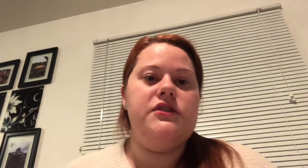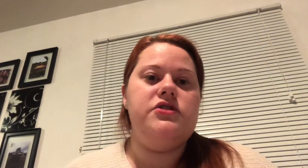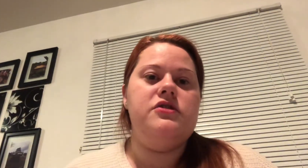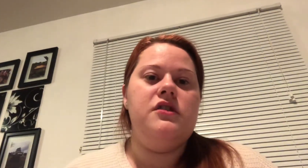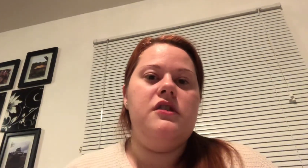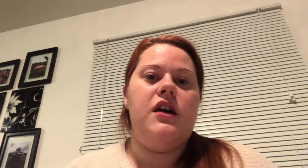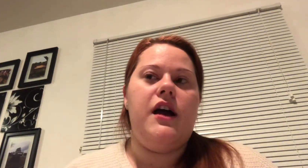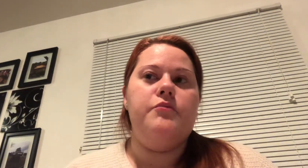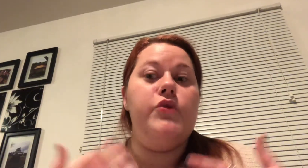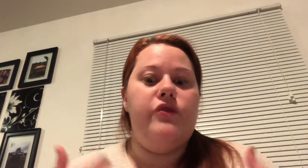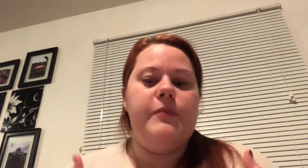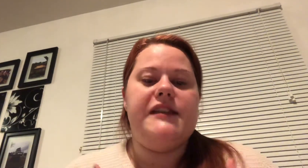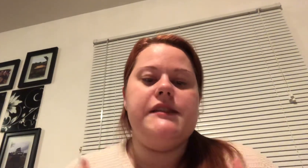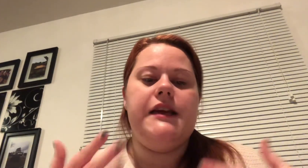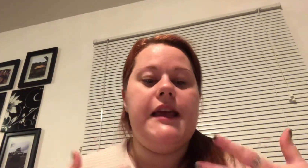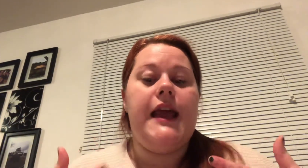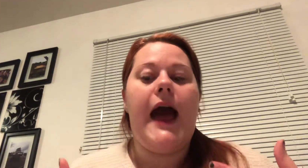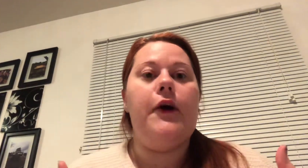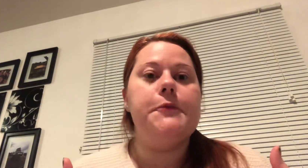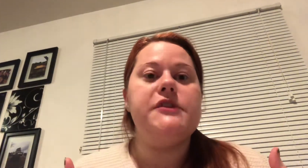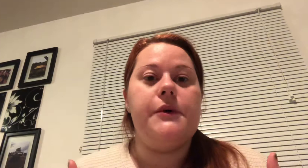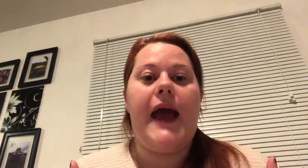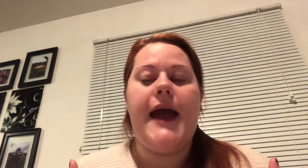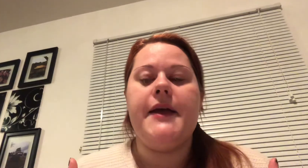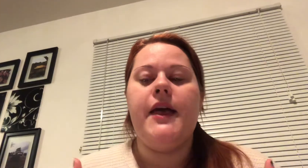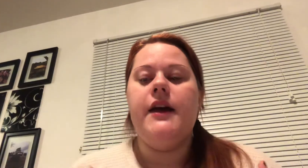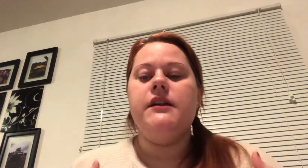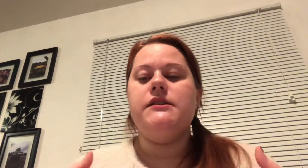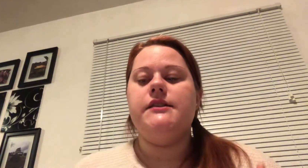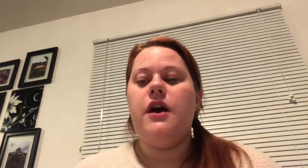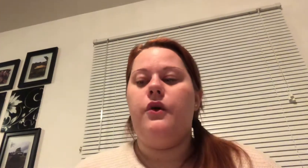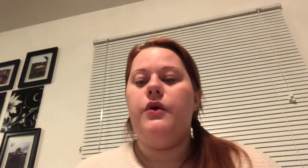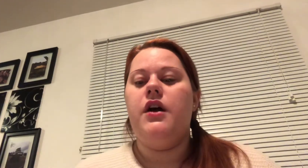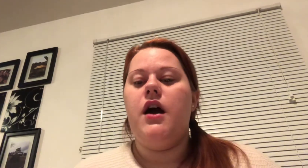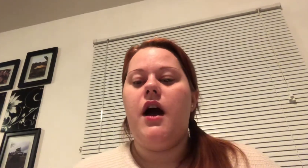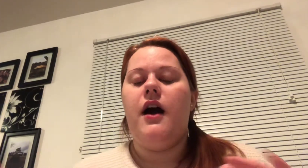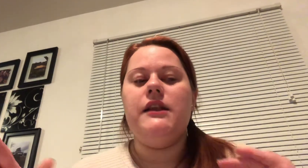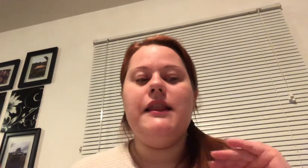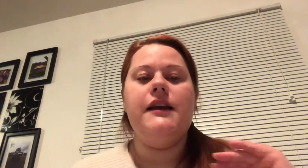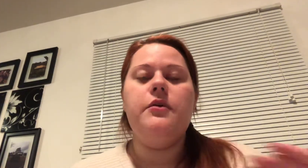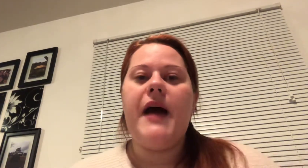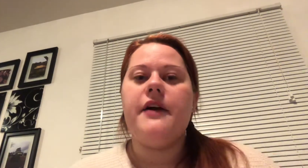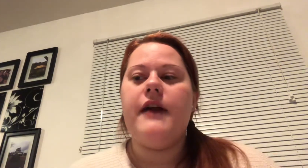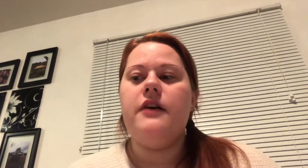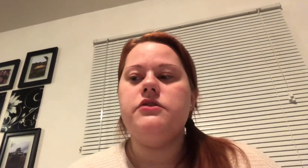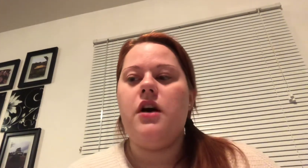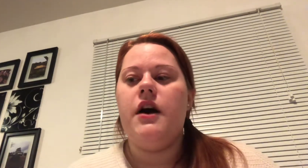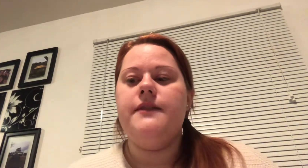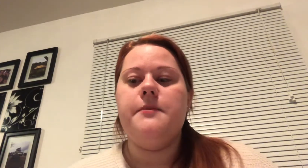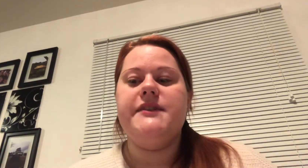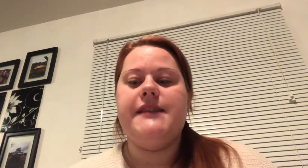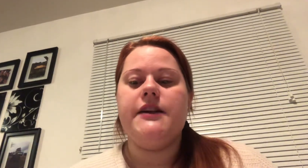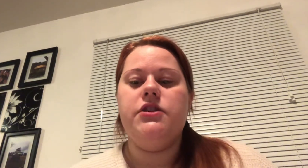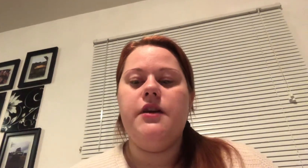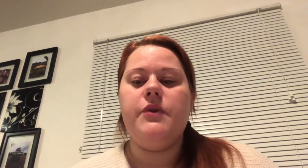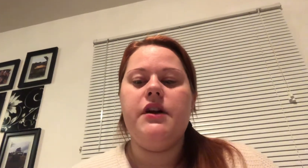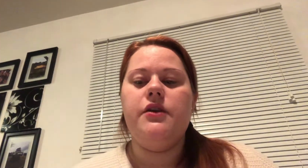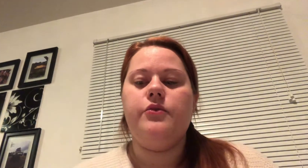suffrage movements that he helped, okay? So a little background on the section that we're going to